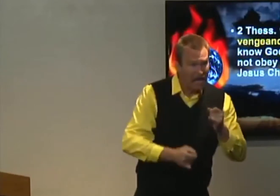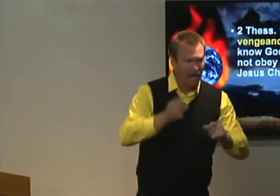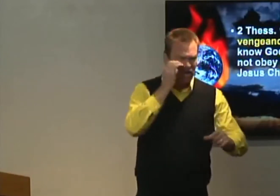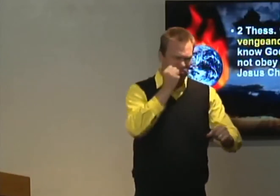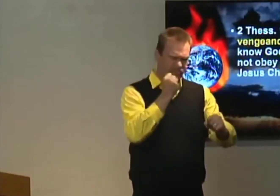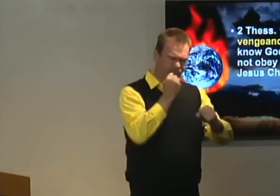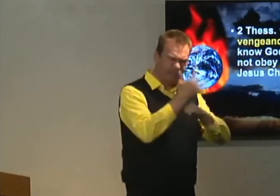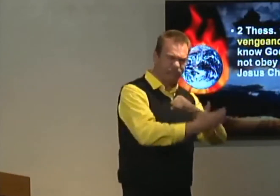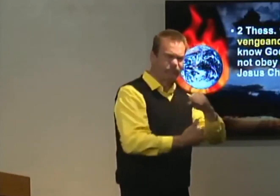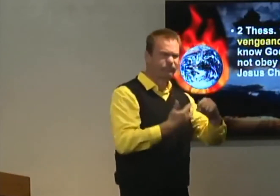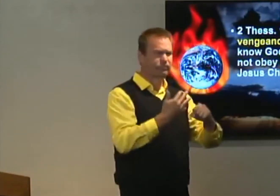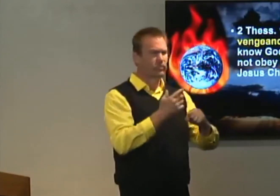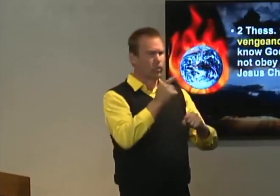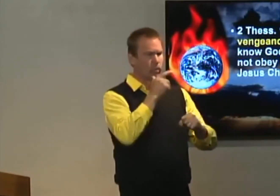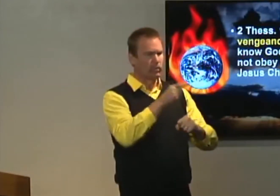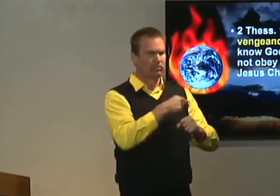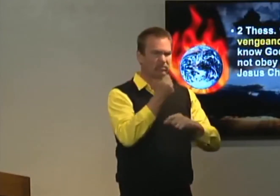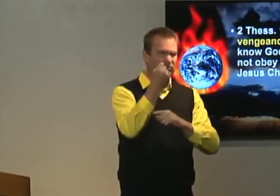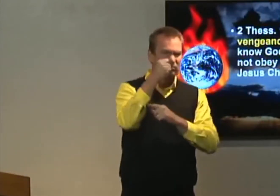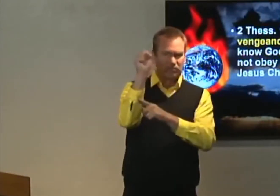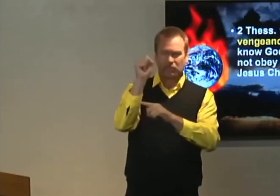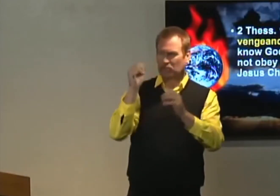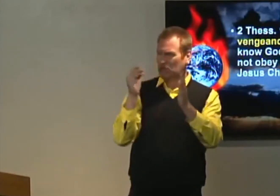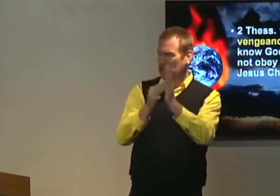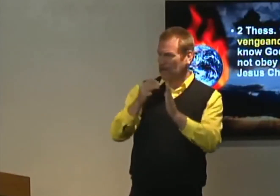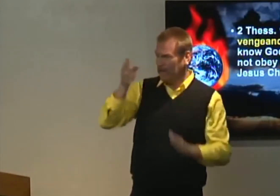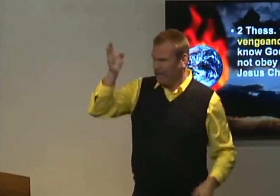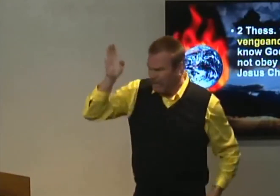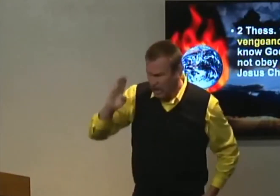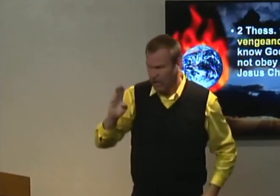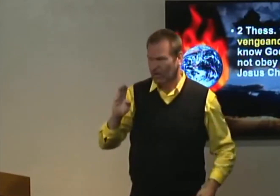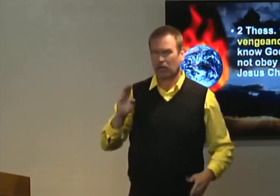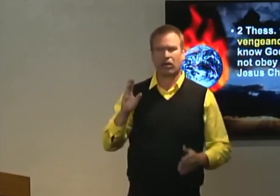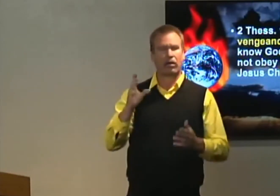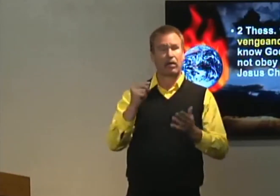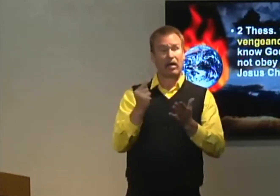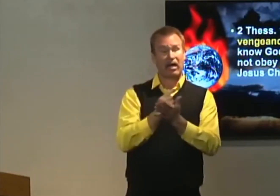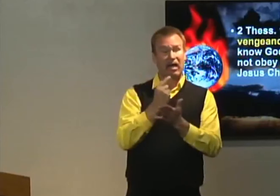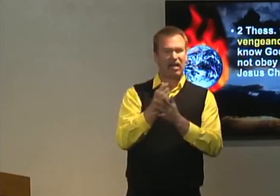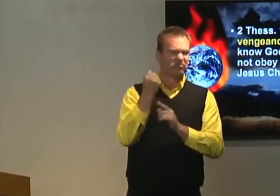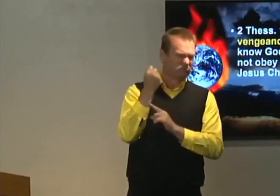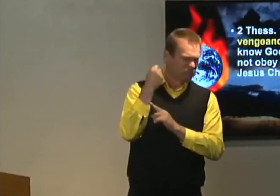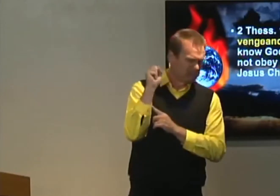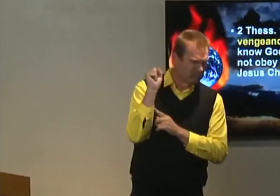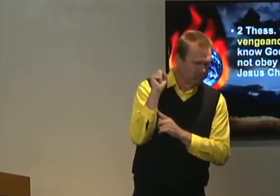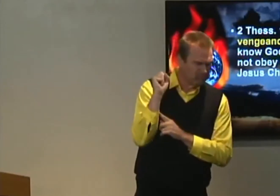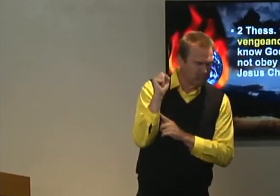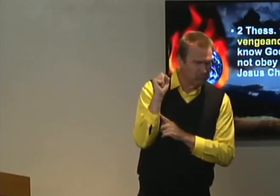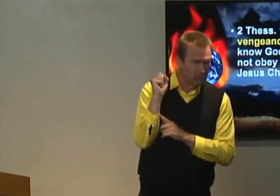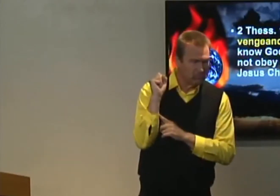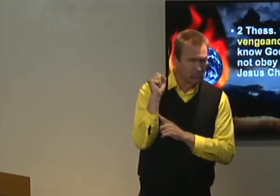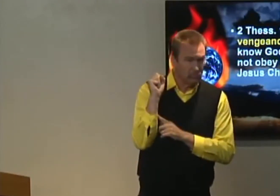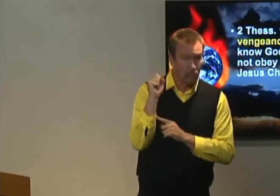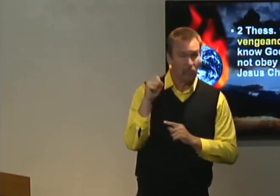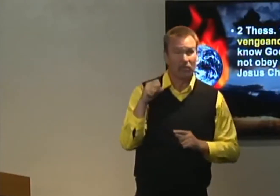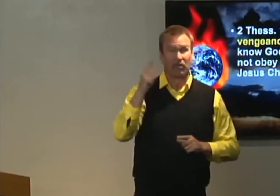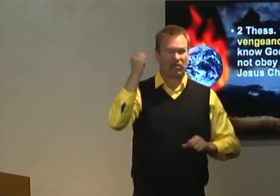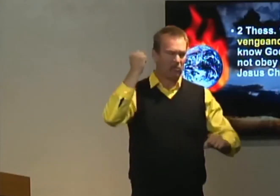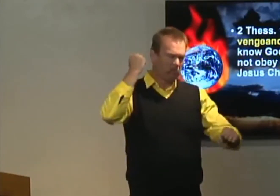The revenge of the last times, the consumption of the earth and of all the people who have rebelled against God, who have turned away from him and denied